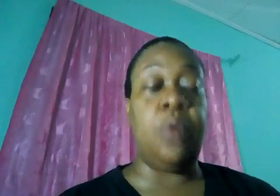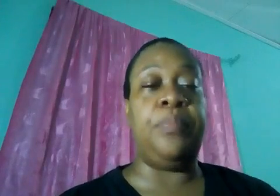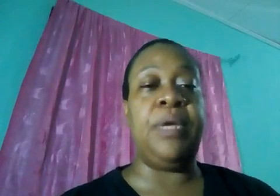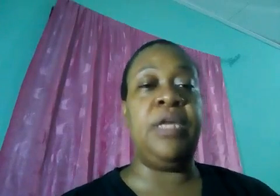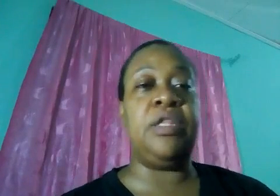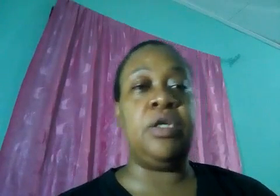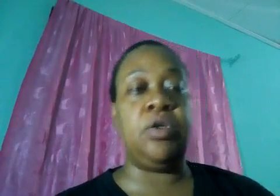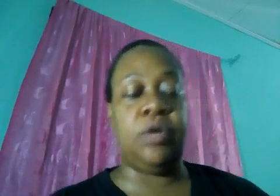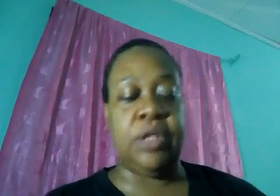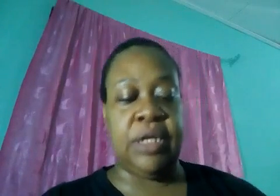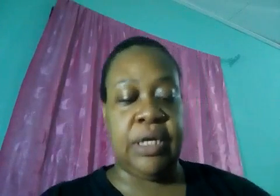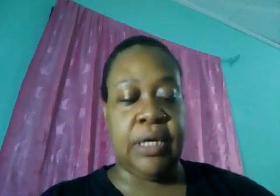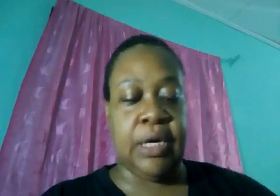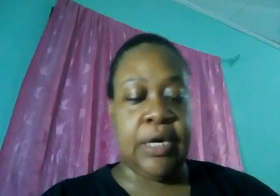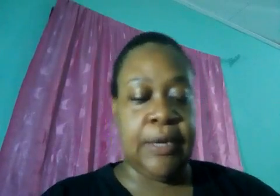obey the Lord thy God,